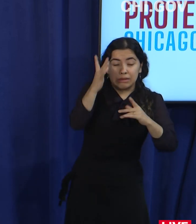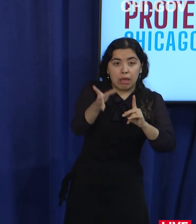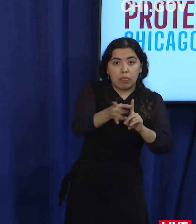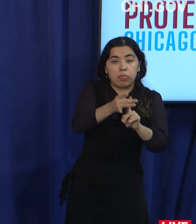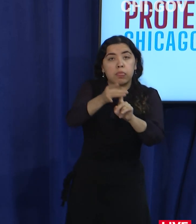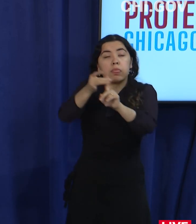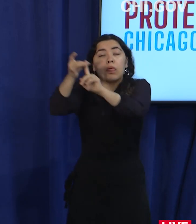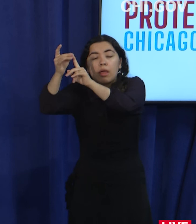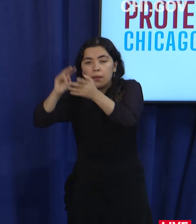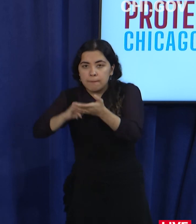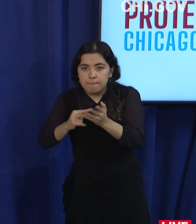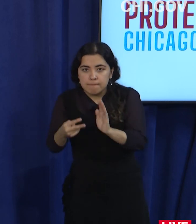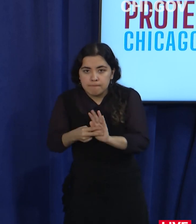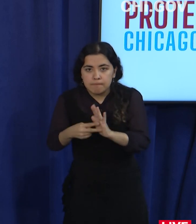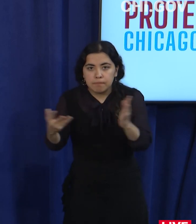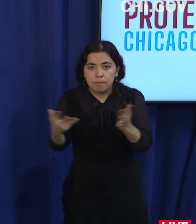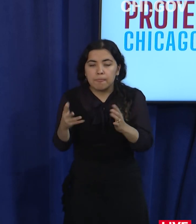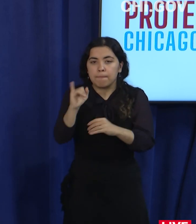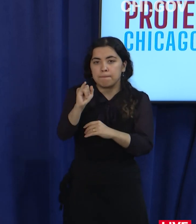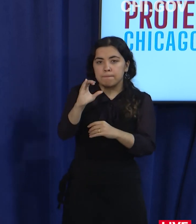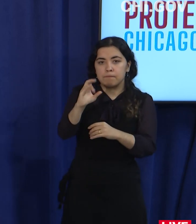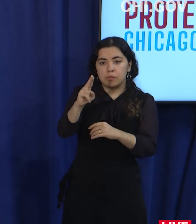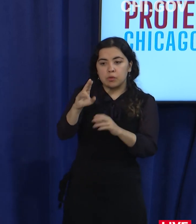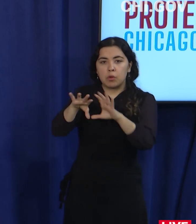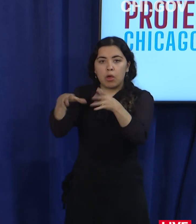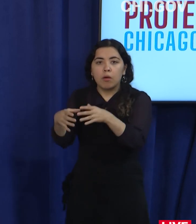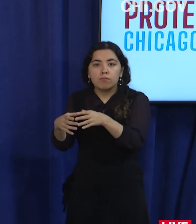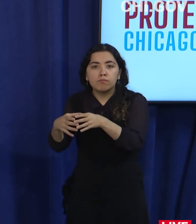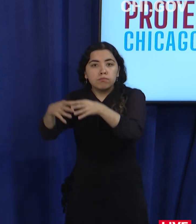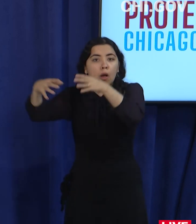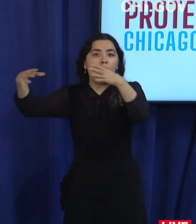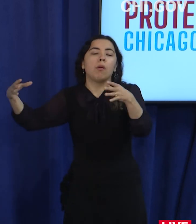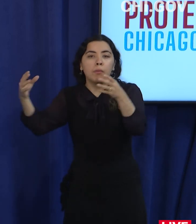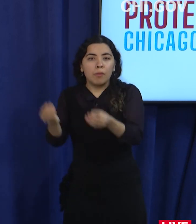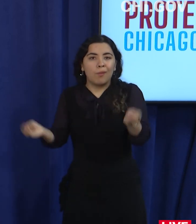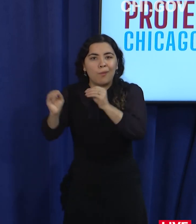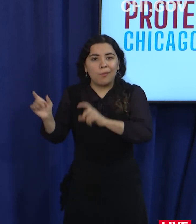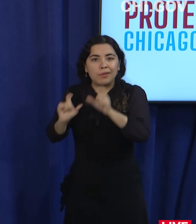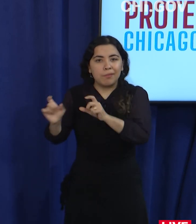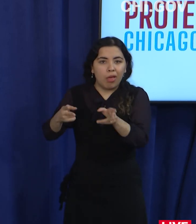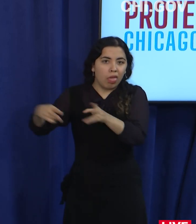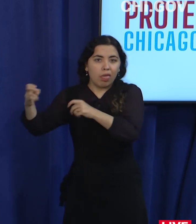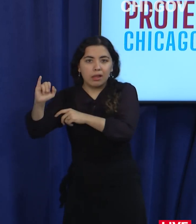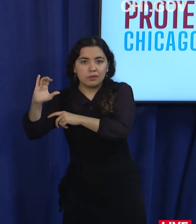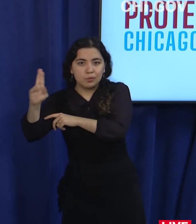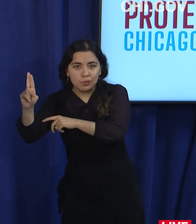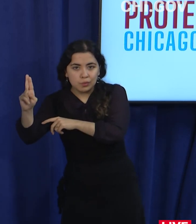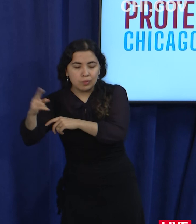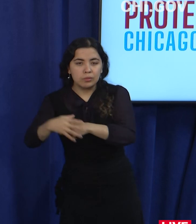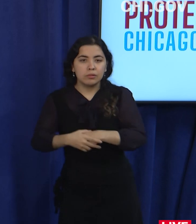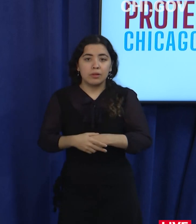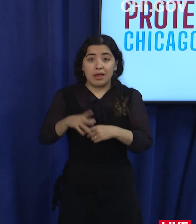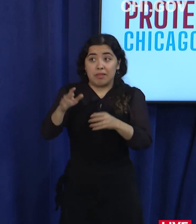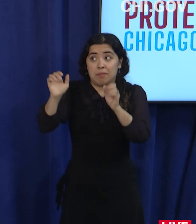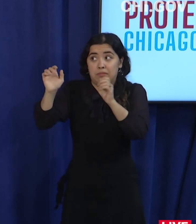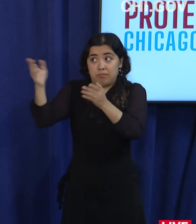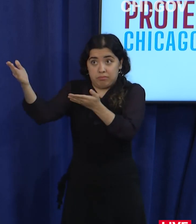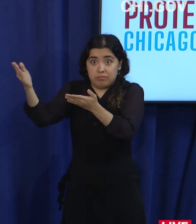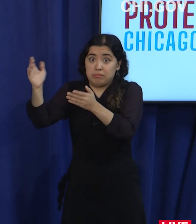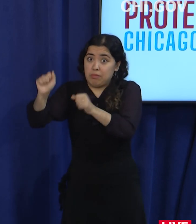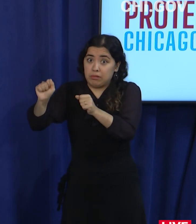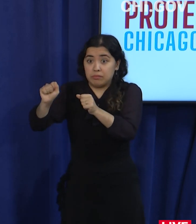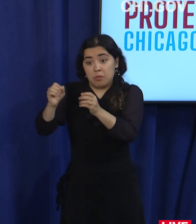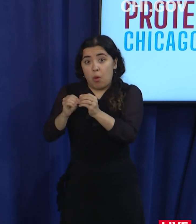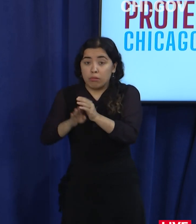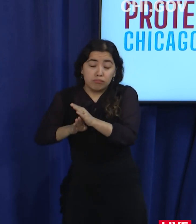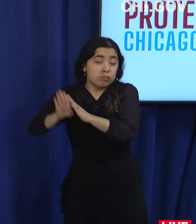surge come about 17 days after, give or take, the surge in cases, and then deaths even follow on to that. So we're looking, right now at